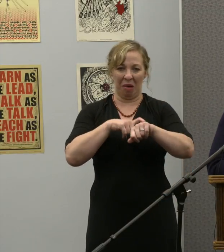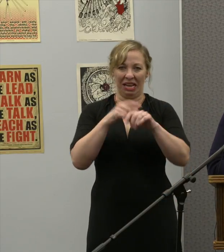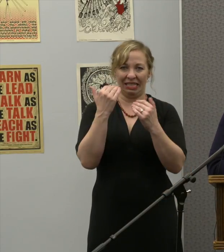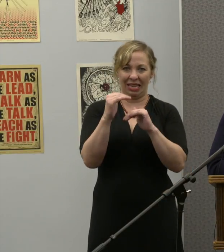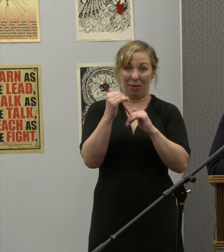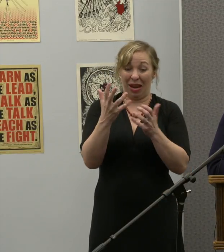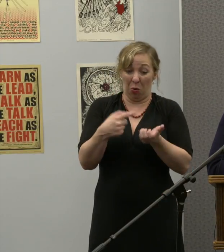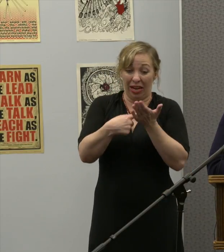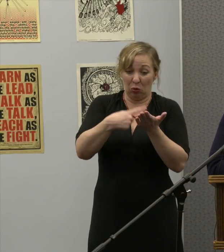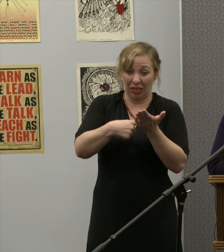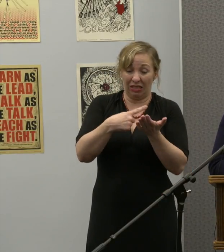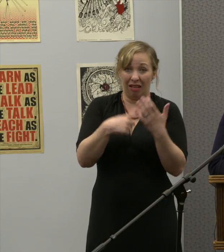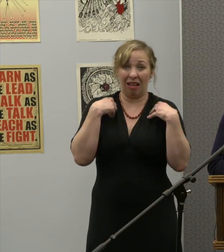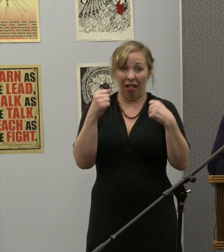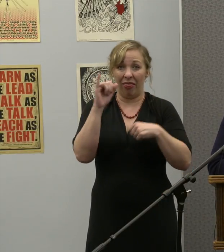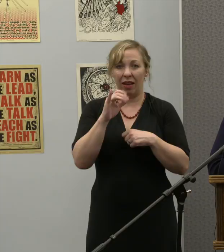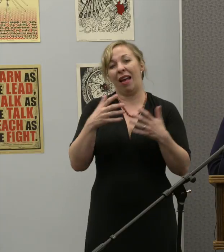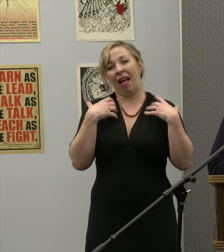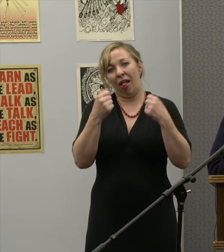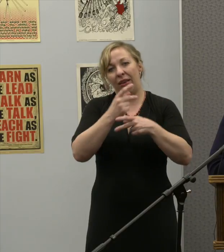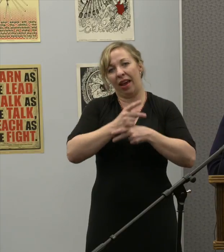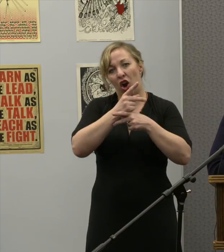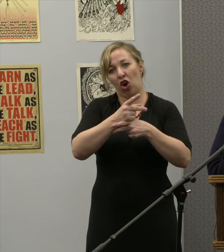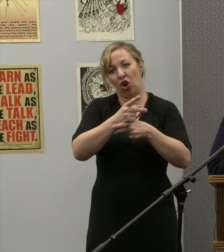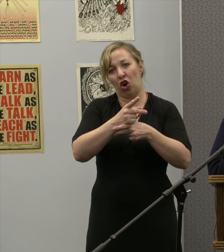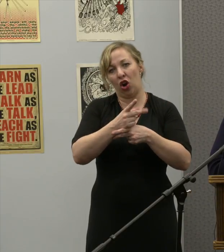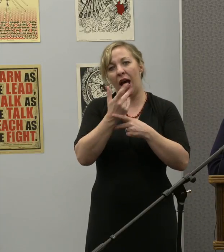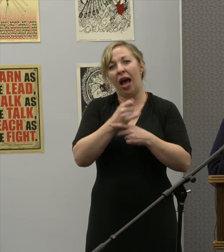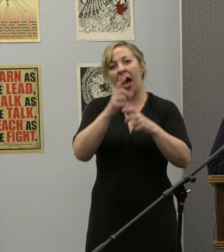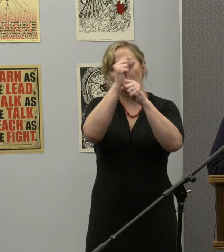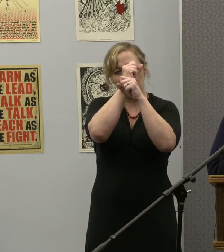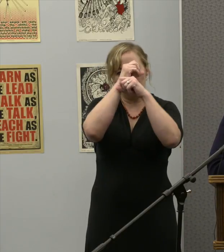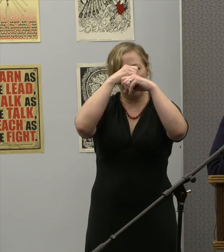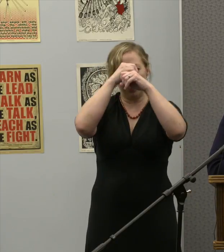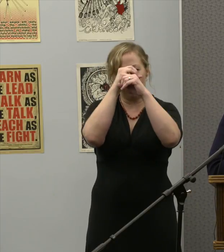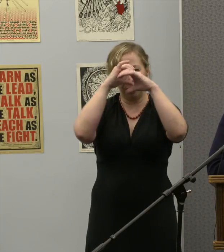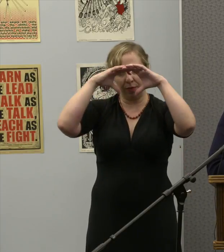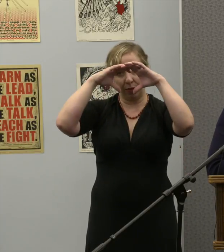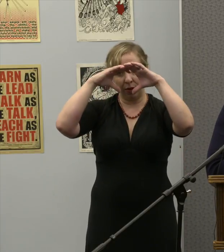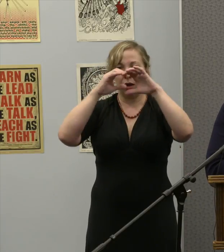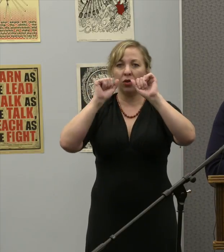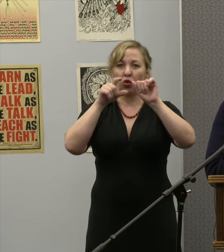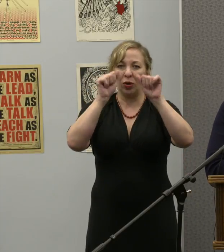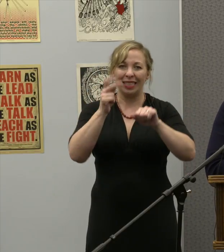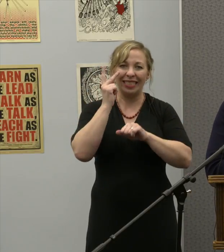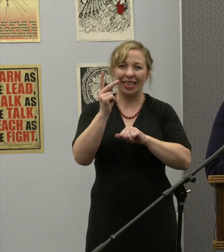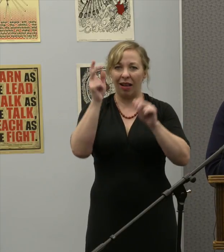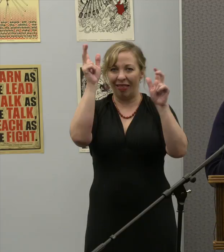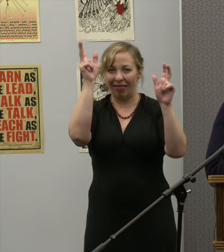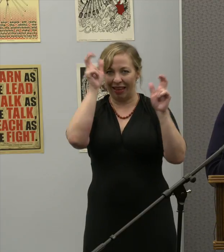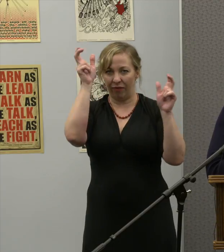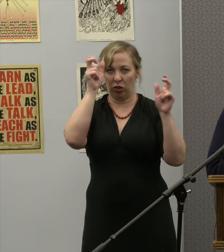about healthcare as a way, as a lens that allows us to see the four evils that we're talking about in the Poor People's Campaign,